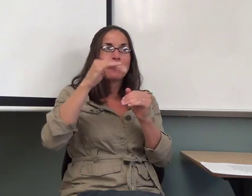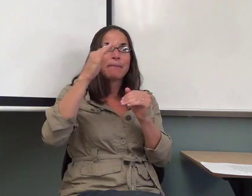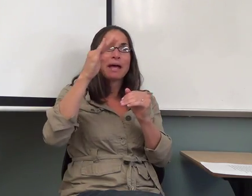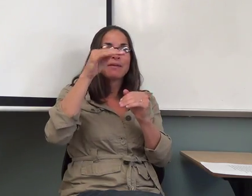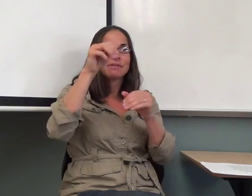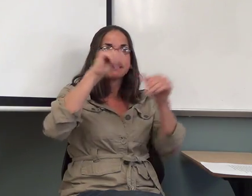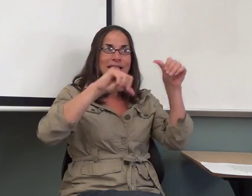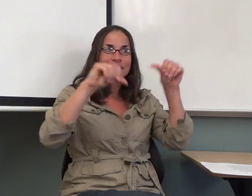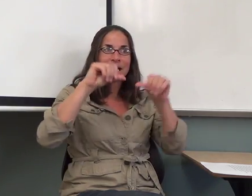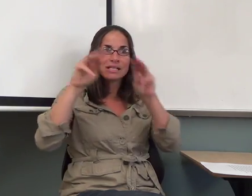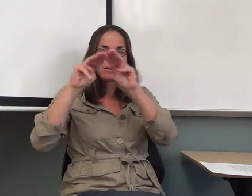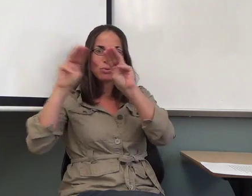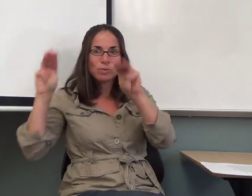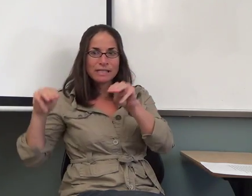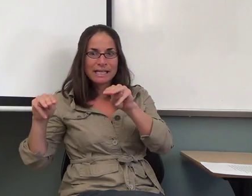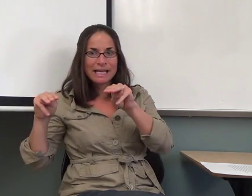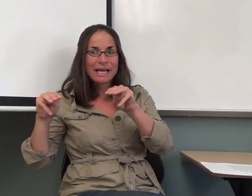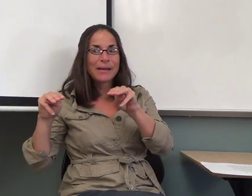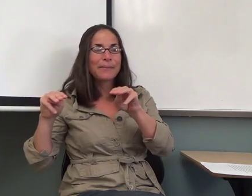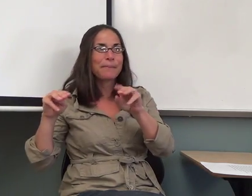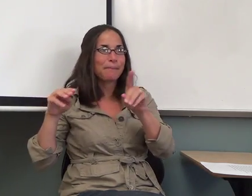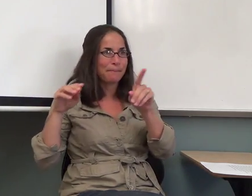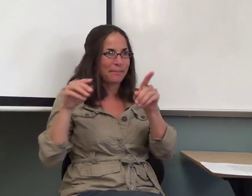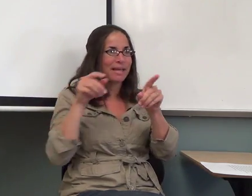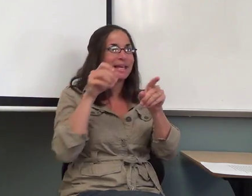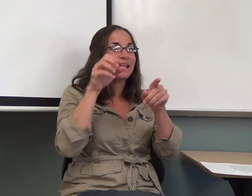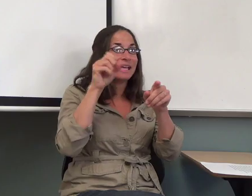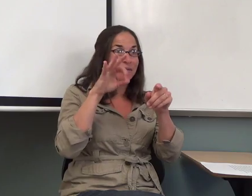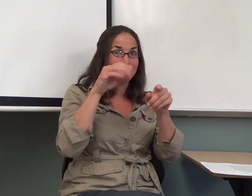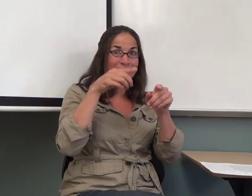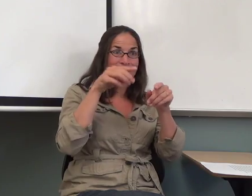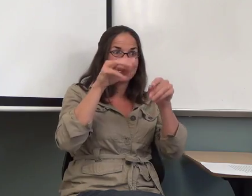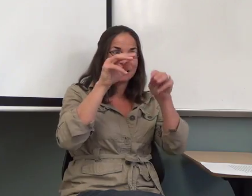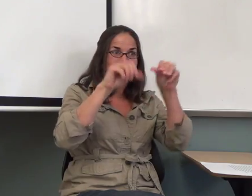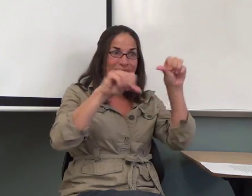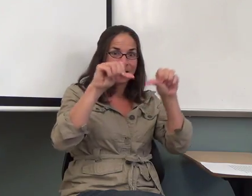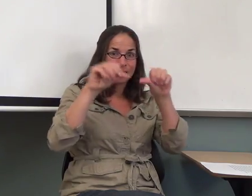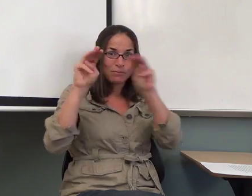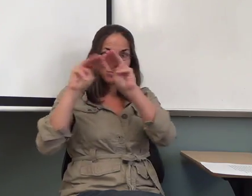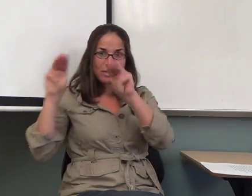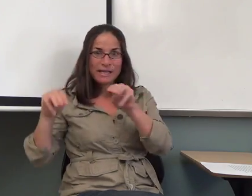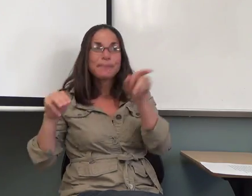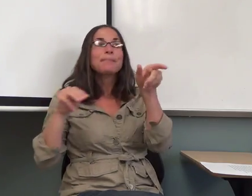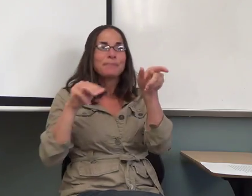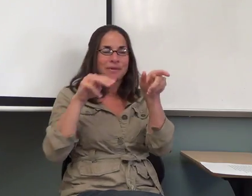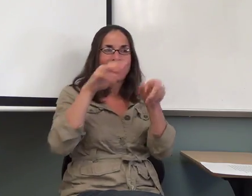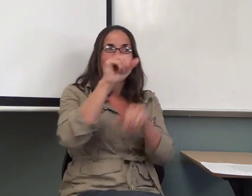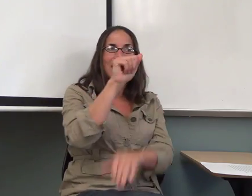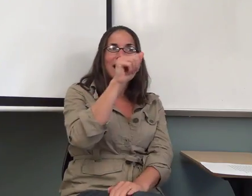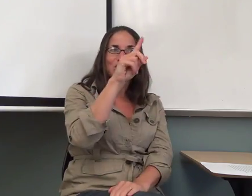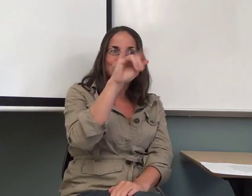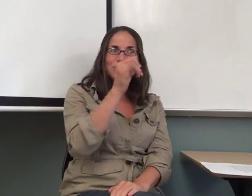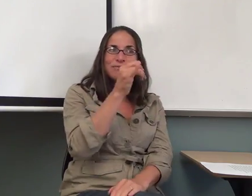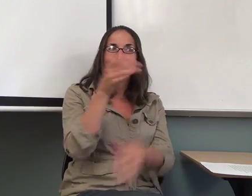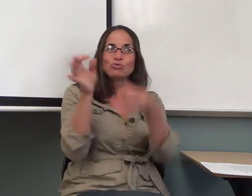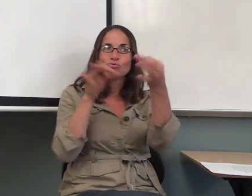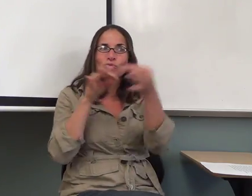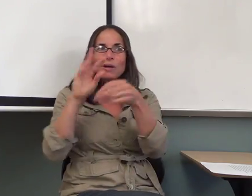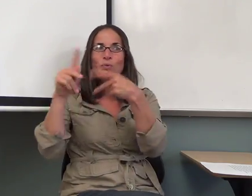to describe museums, so that means it's not a noun in the sentence, it's actually an adjective. So we're going to look at that one more time. It says